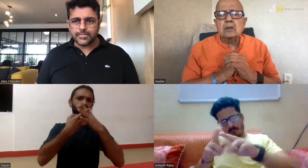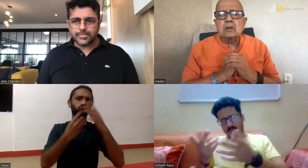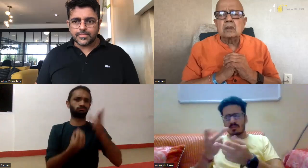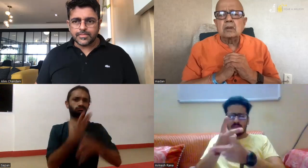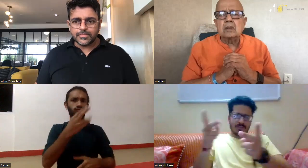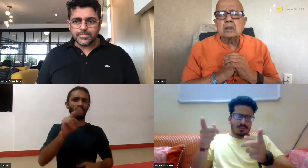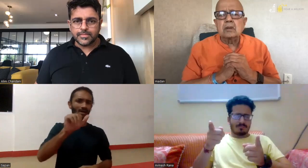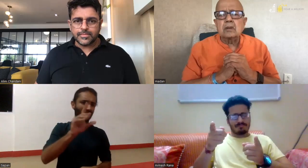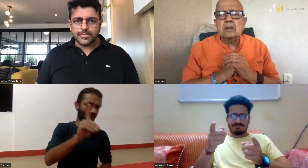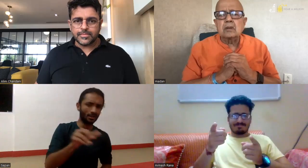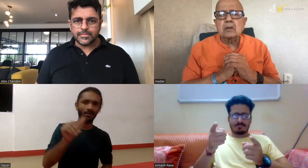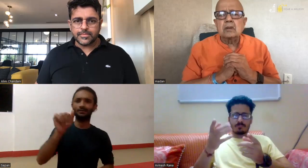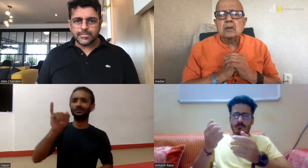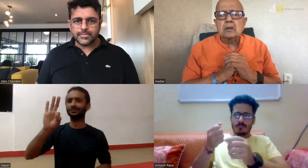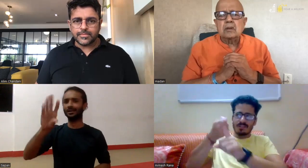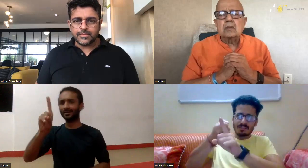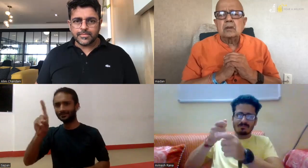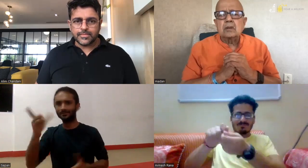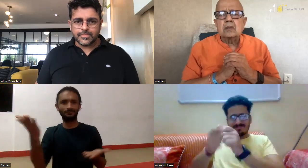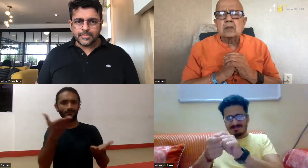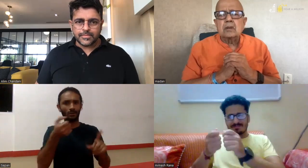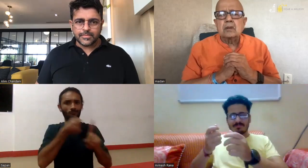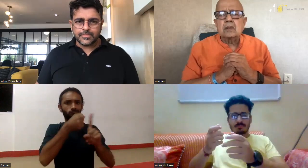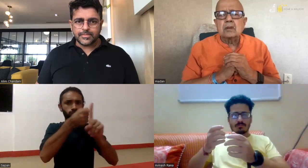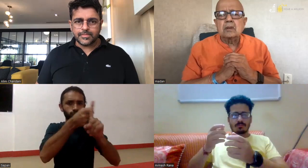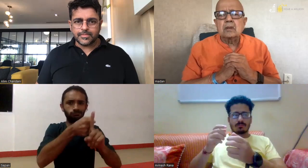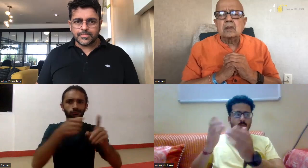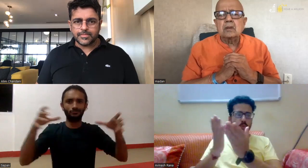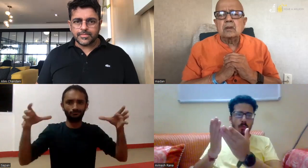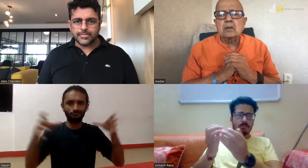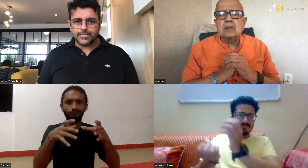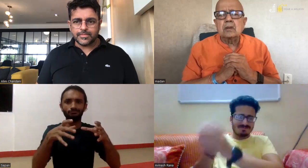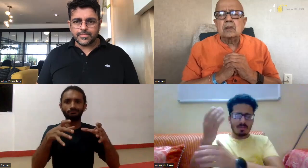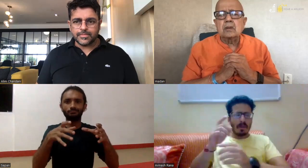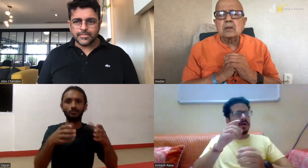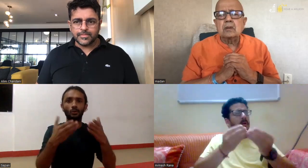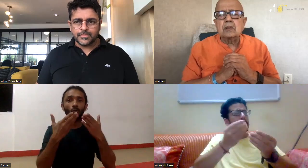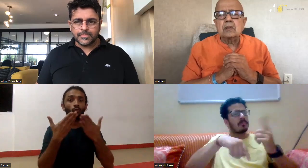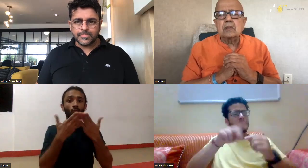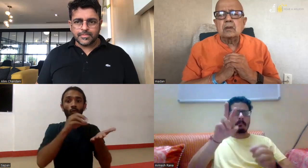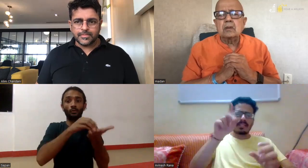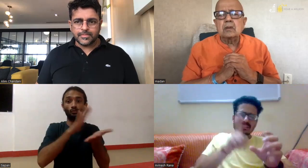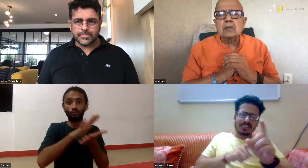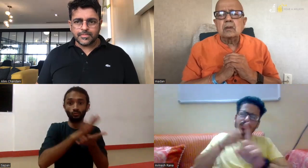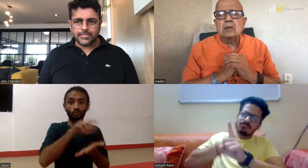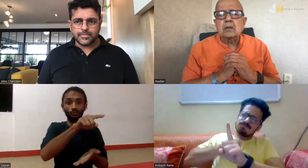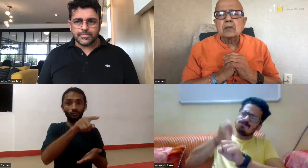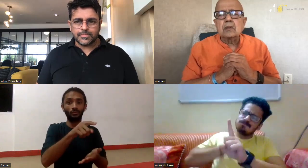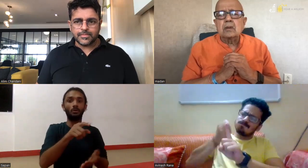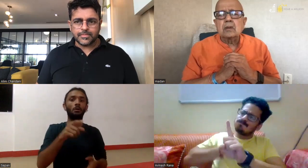LGBTQ. There's one person who has raised the hand, please.